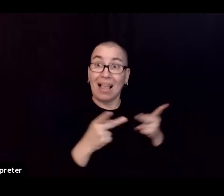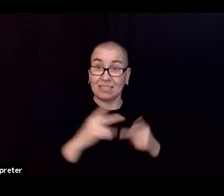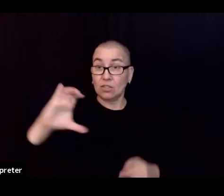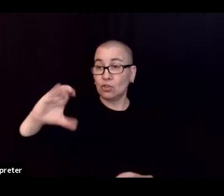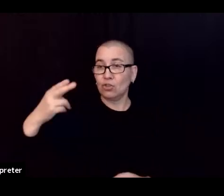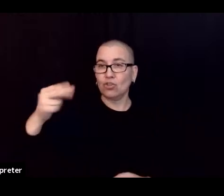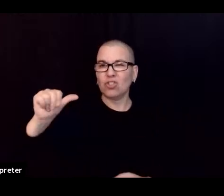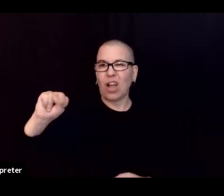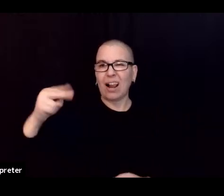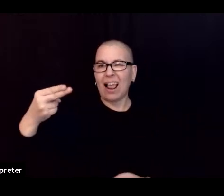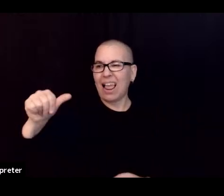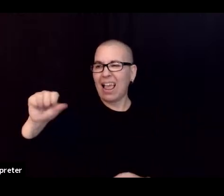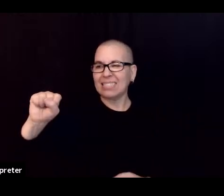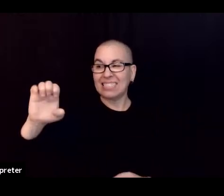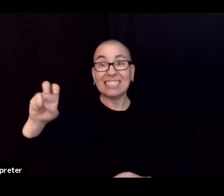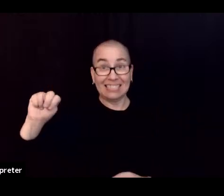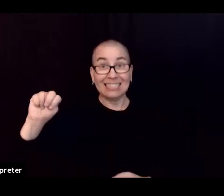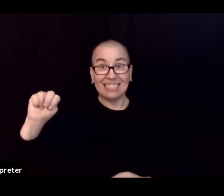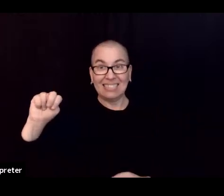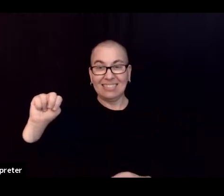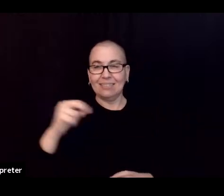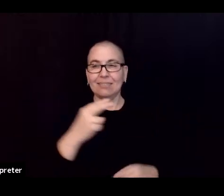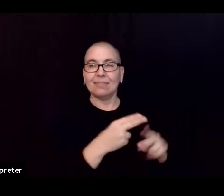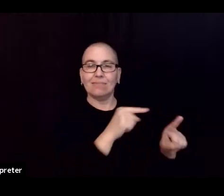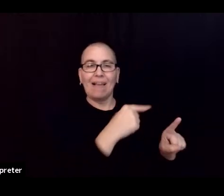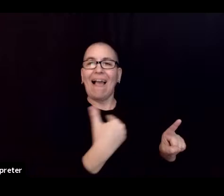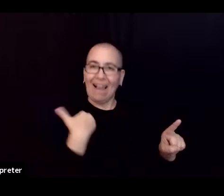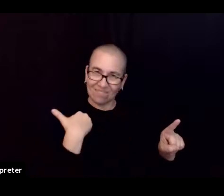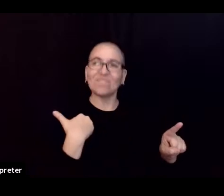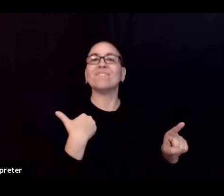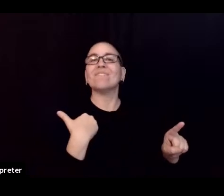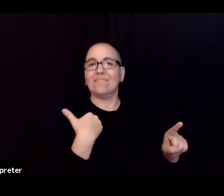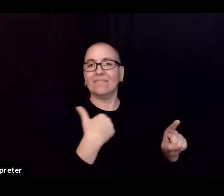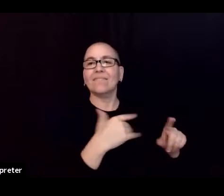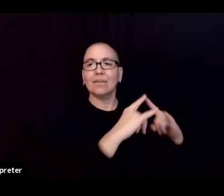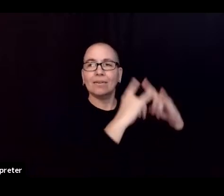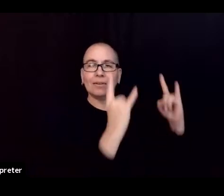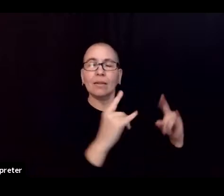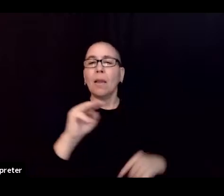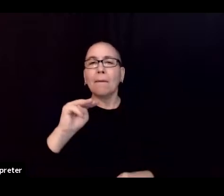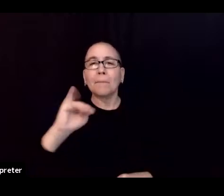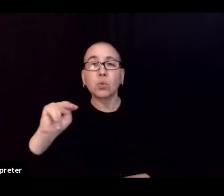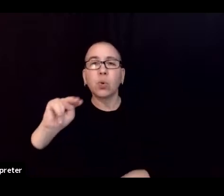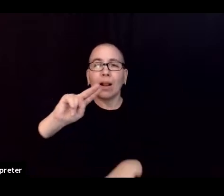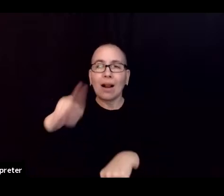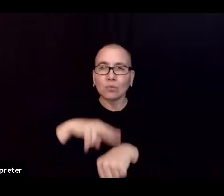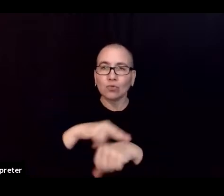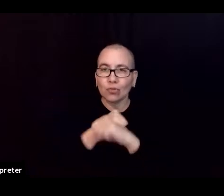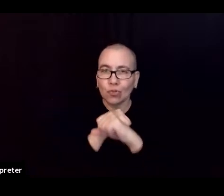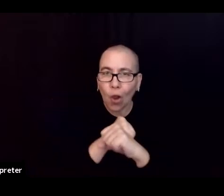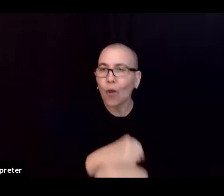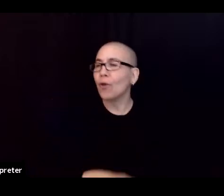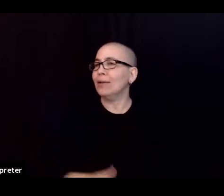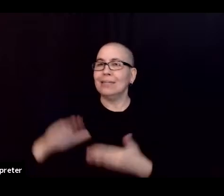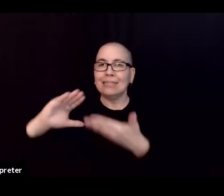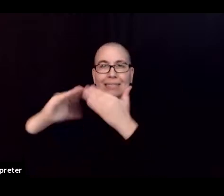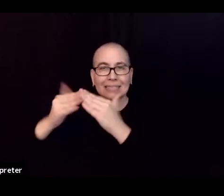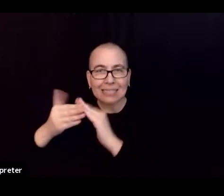Minnesota National Guard, Carver County, the city of Chanhassen, Chanhassen Recreation Center, and Vault